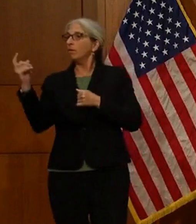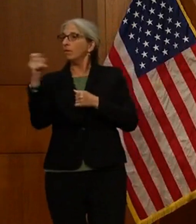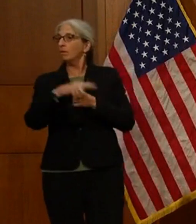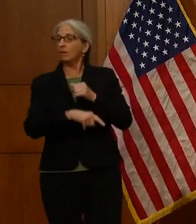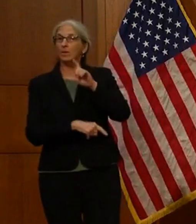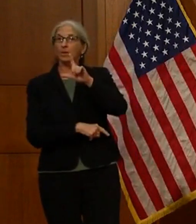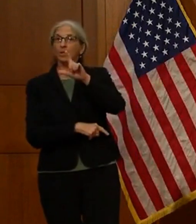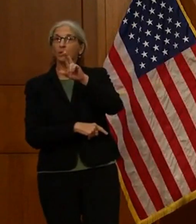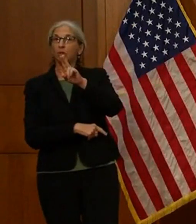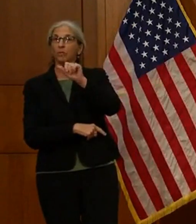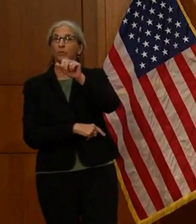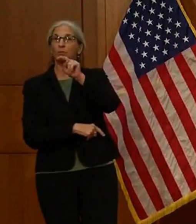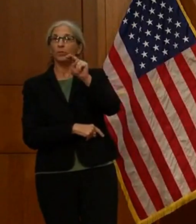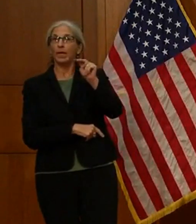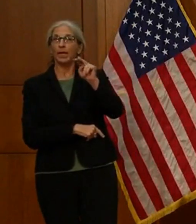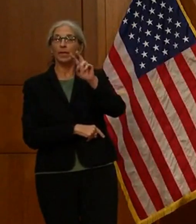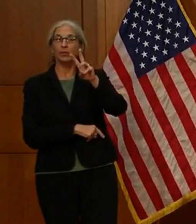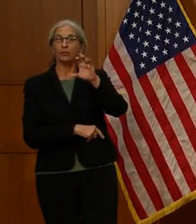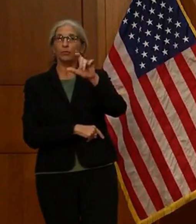Luann Rice at the Roanoke Times.